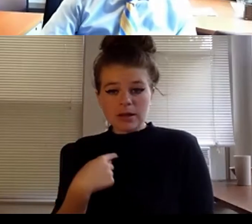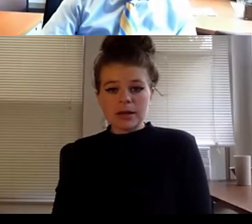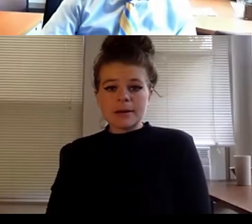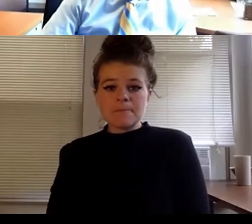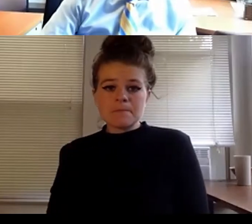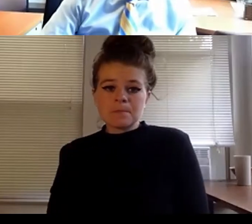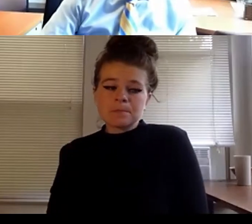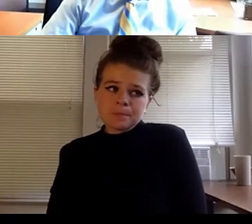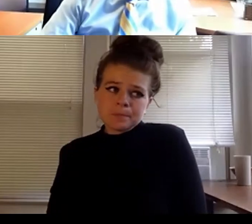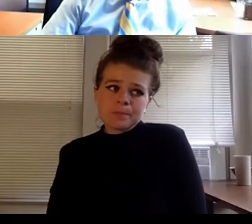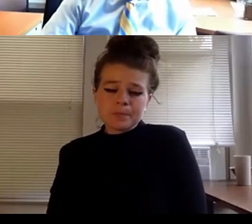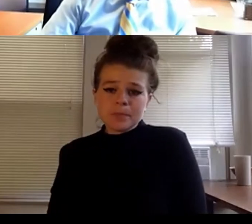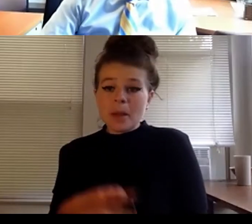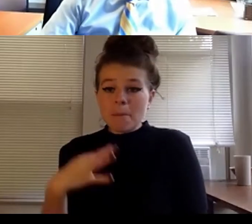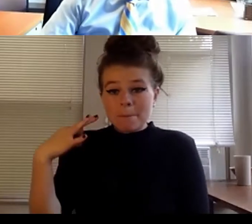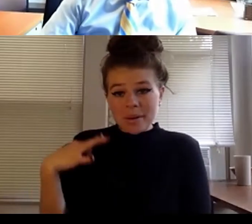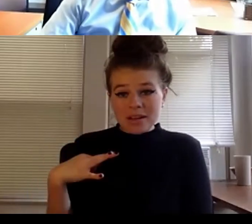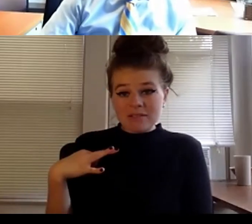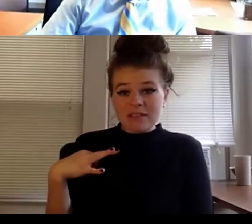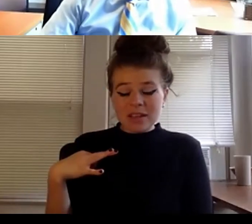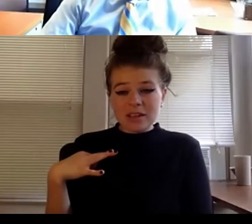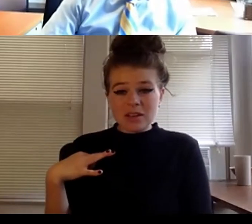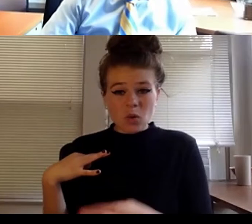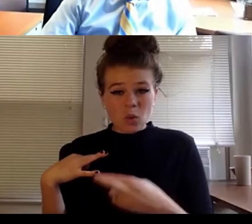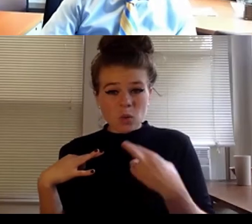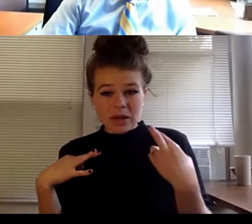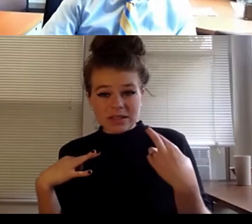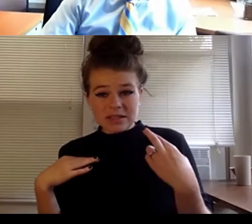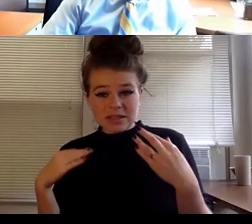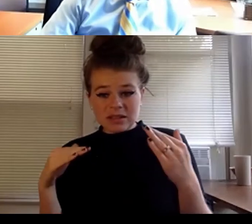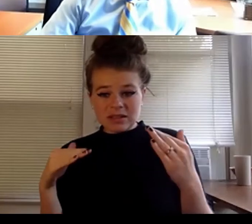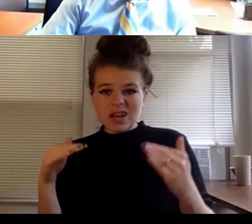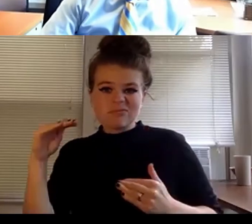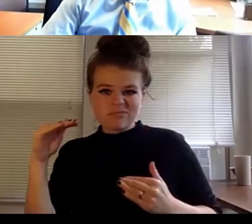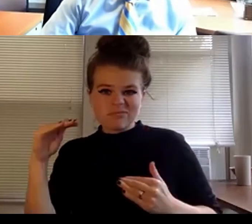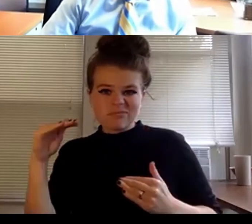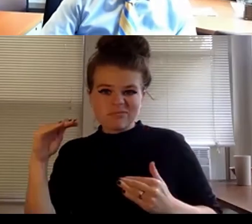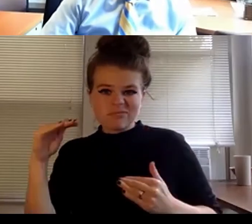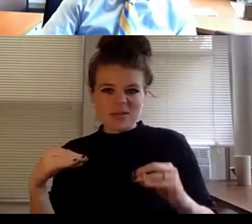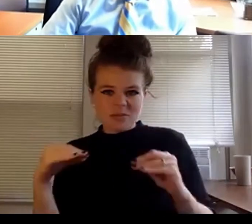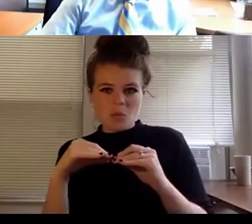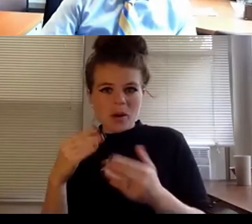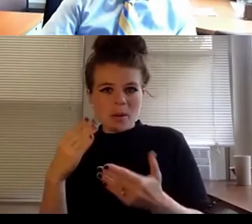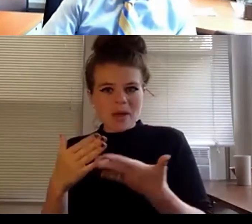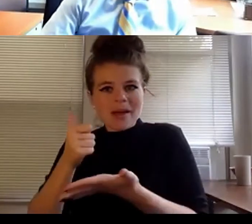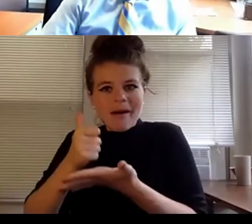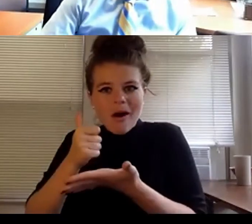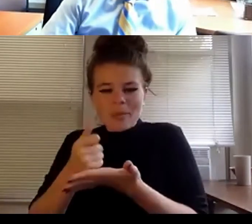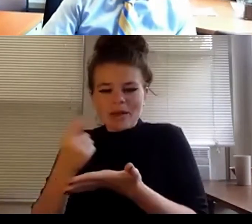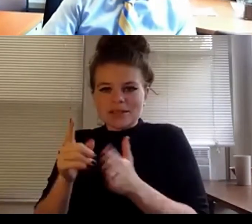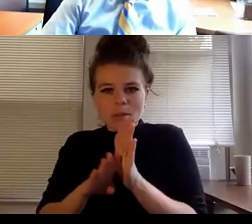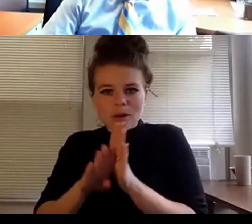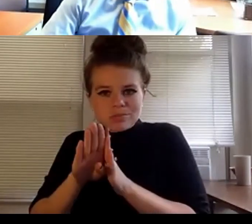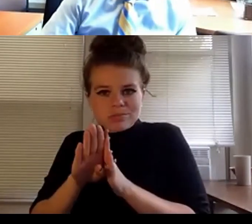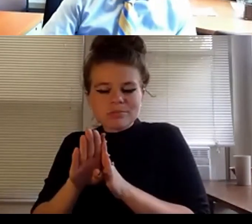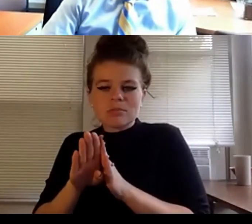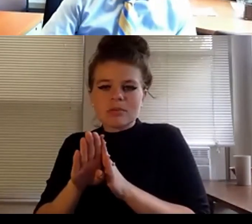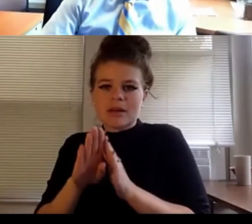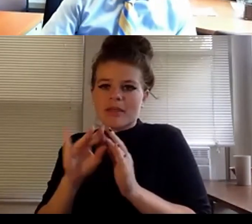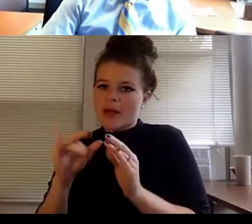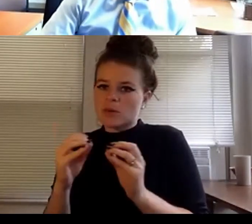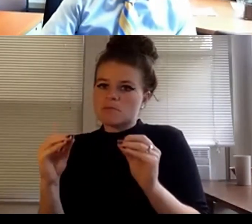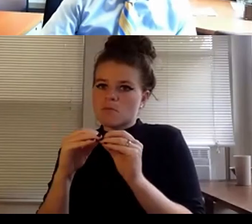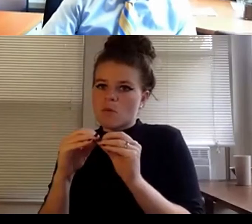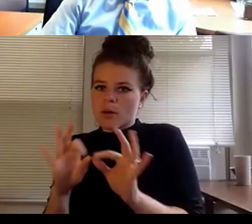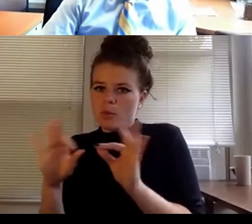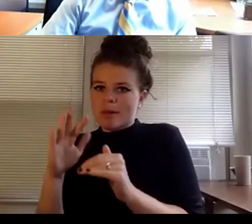outweigh, the benefits of maybe being helpful and helping something be developed outweighed the